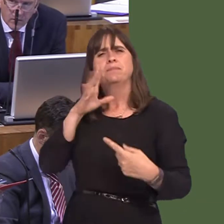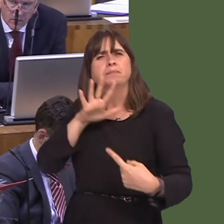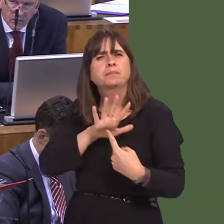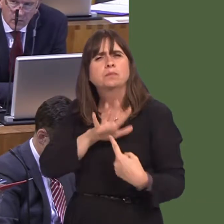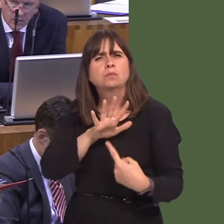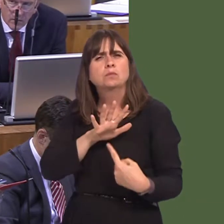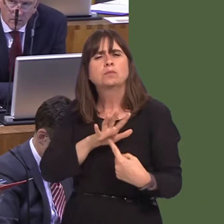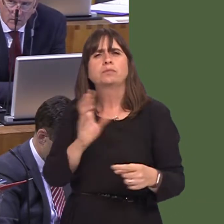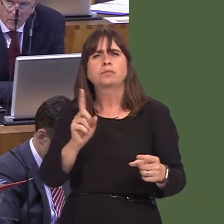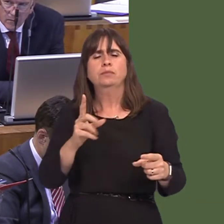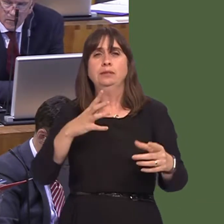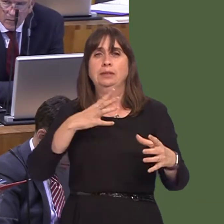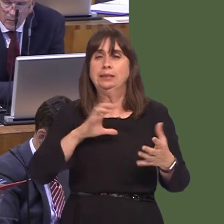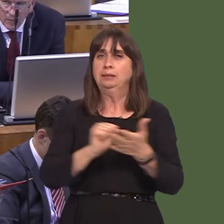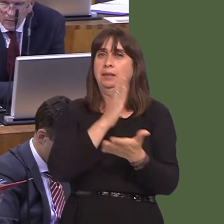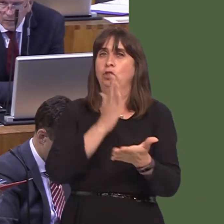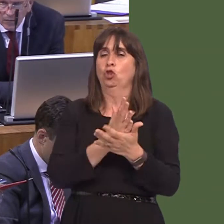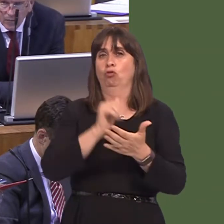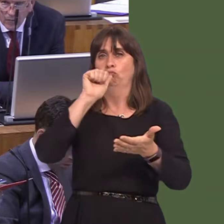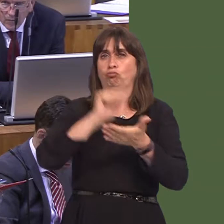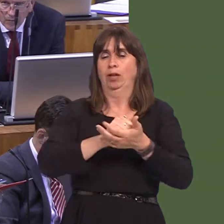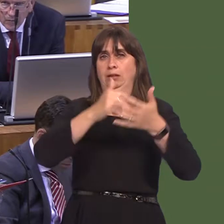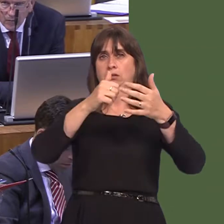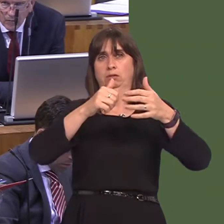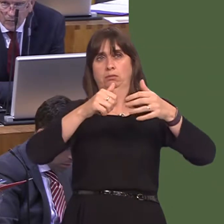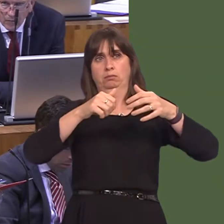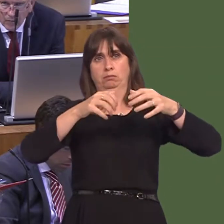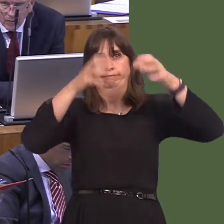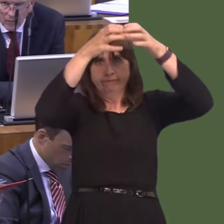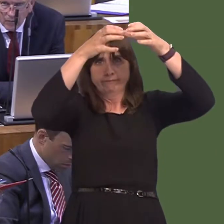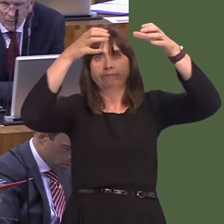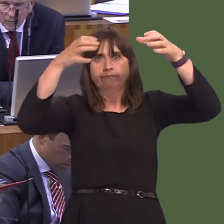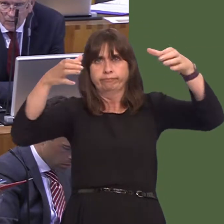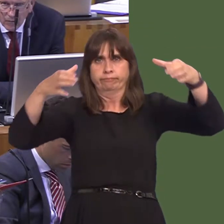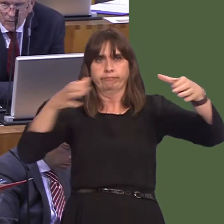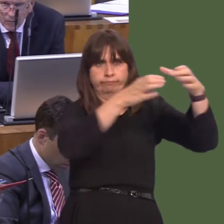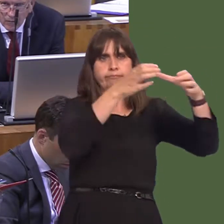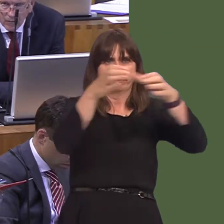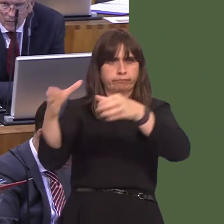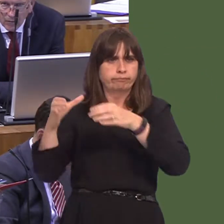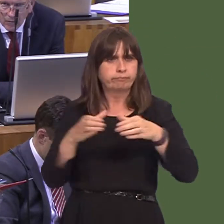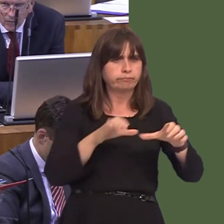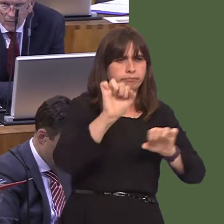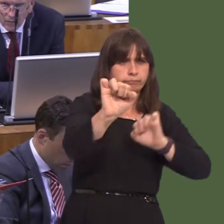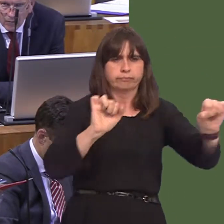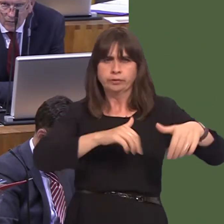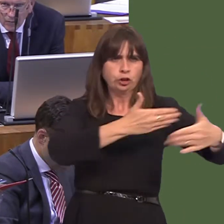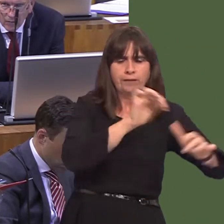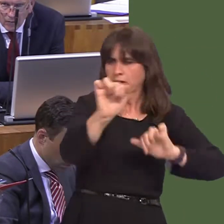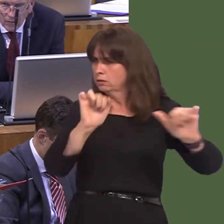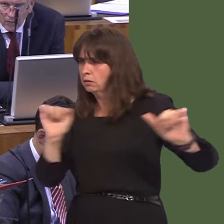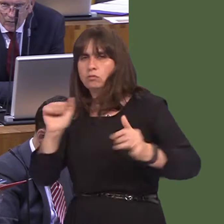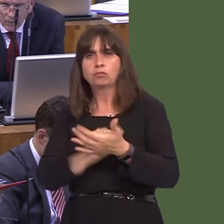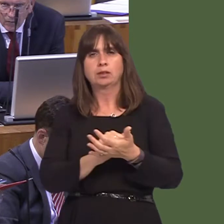important is that the structure is the right one. With doctors, of course, there's no reason why people should phone doctors in the morning. It's not for the Health Board